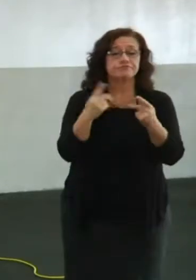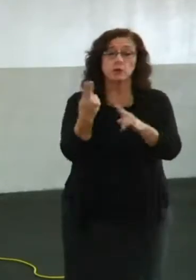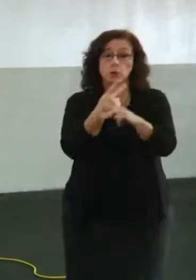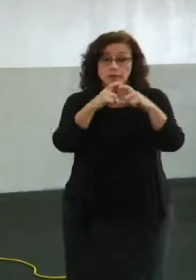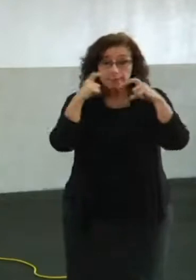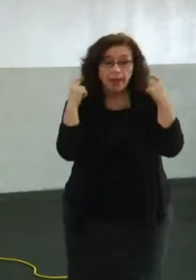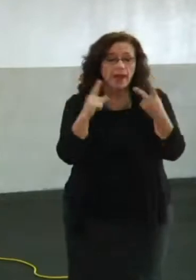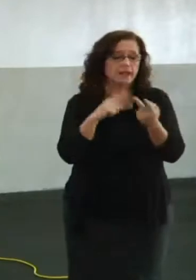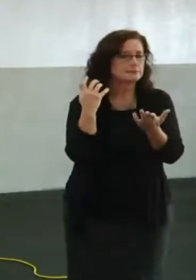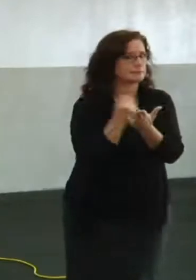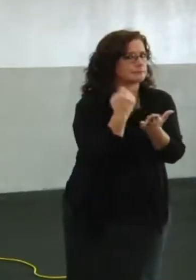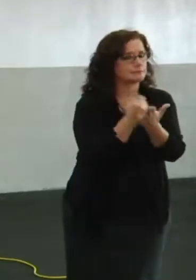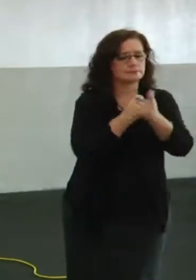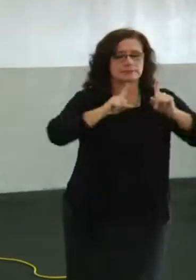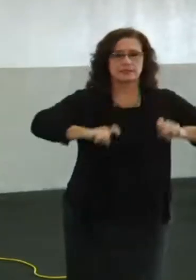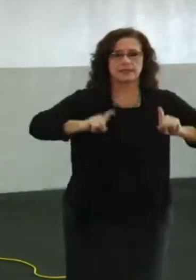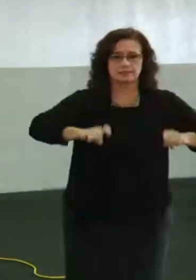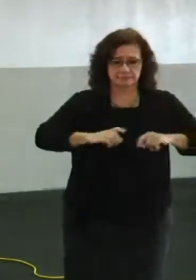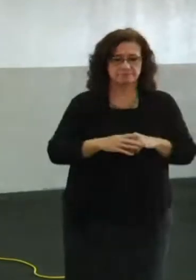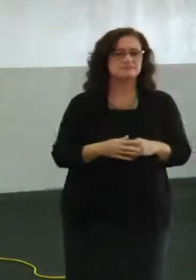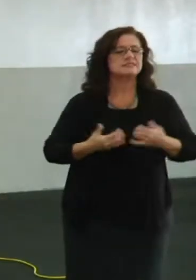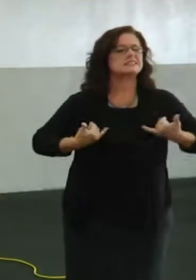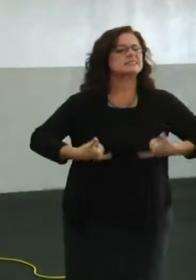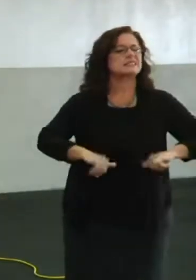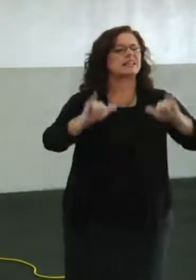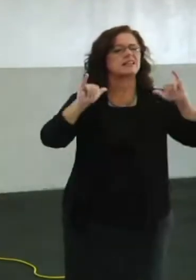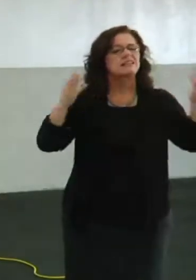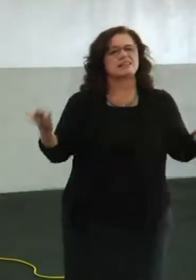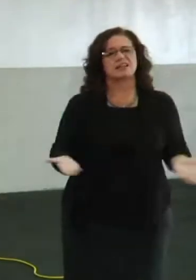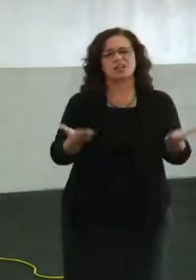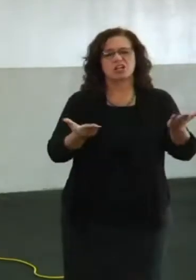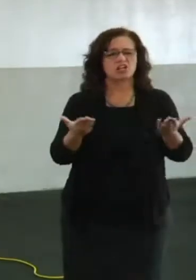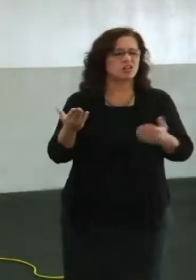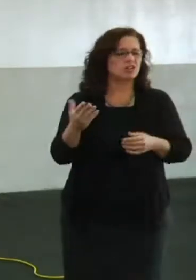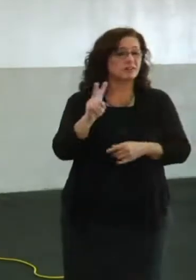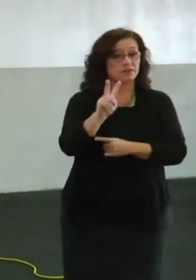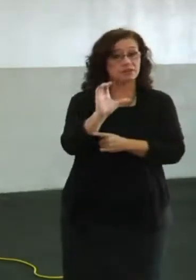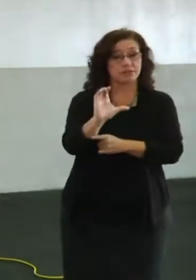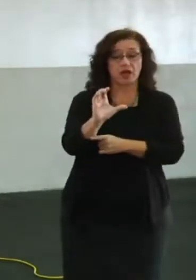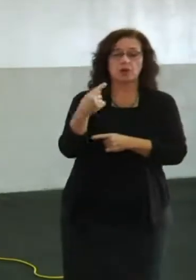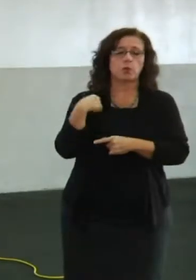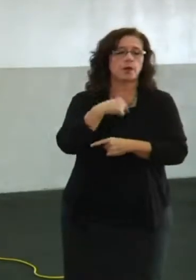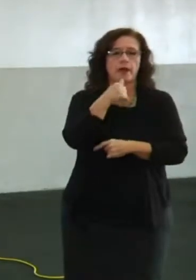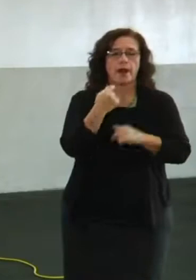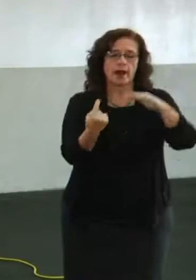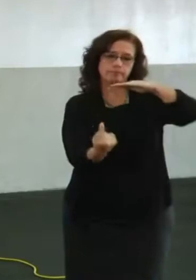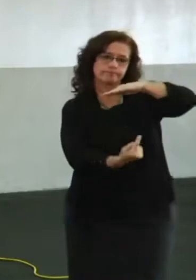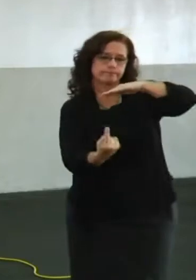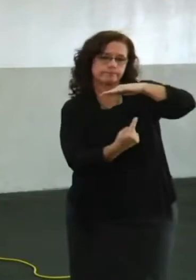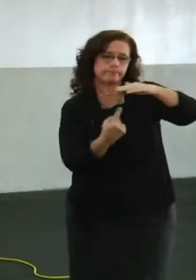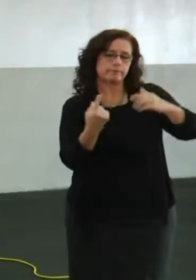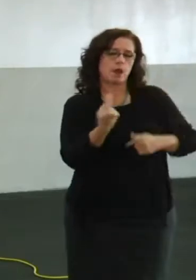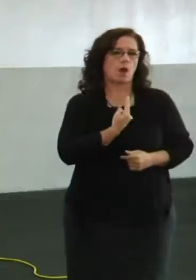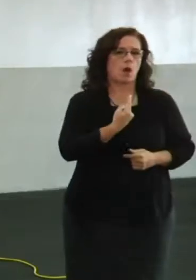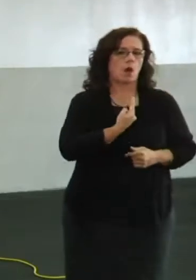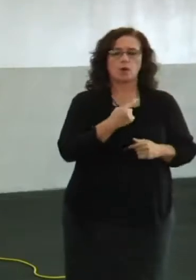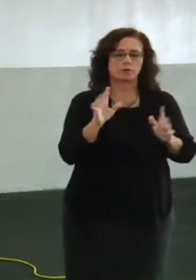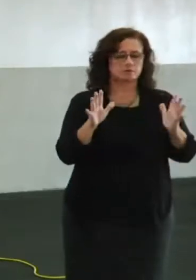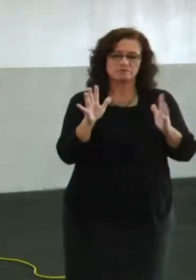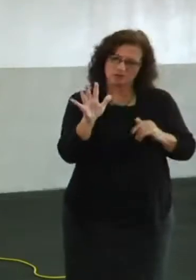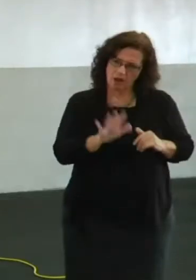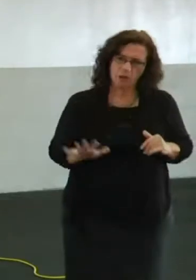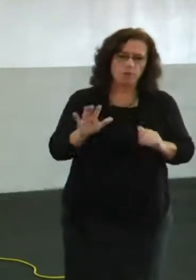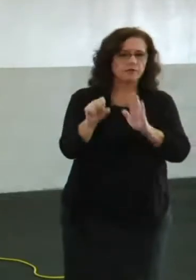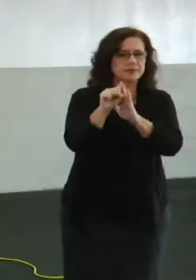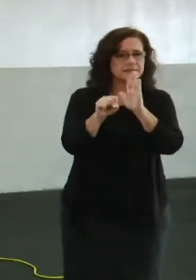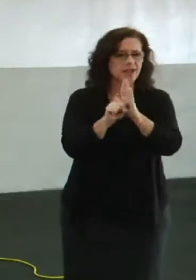tested. Nevertheless, we in Ventura County are not isolated from our colleagues in other counties, other states, and really worldwide,